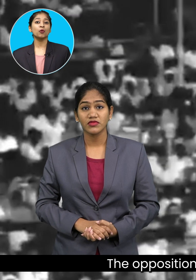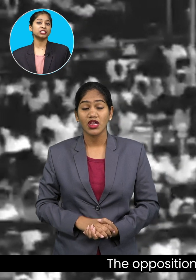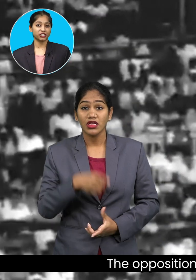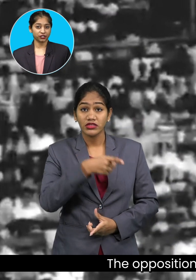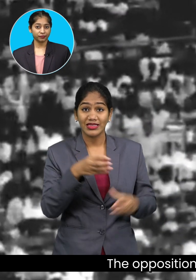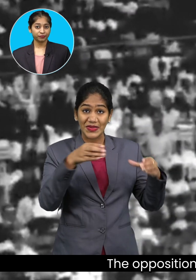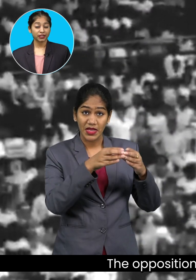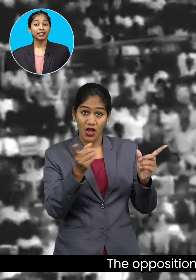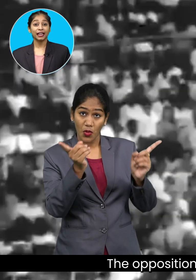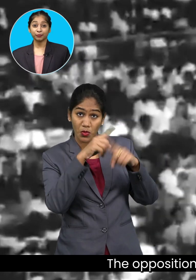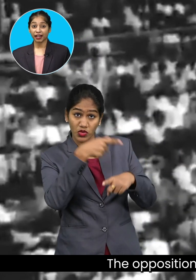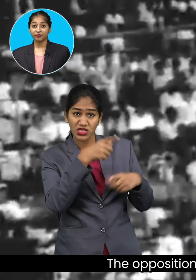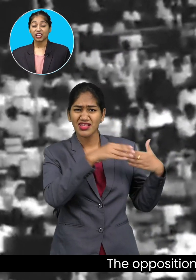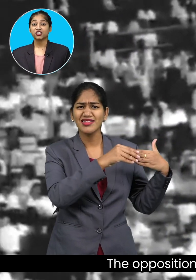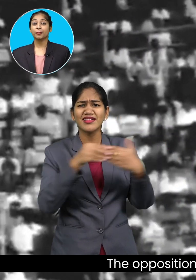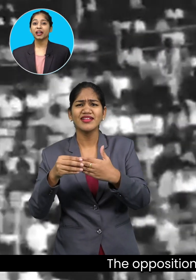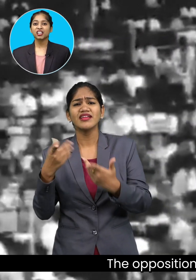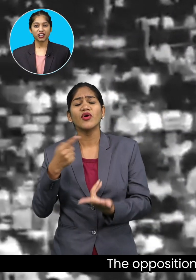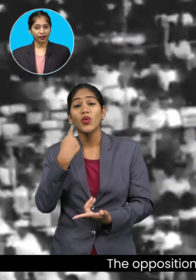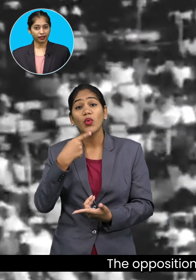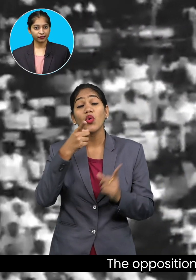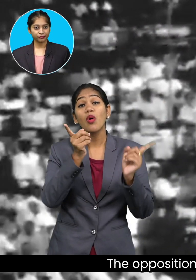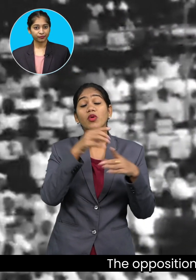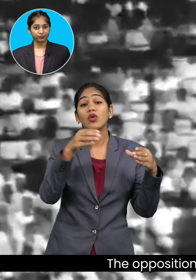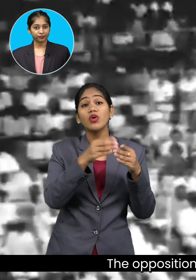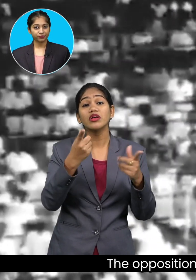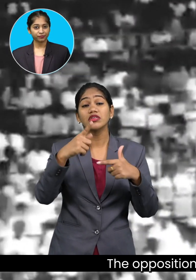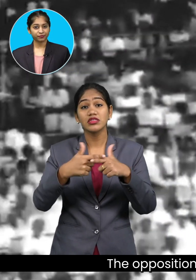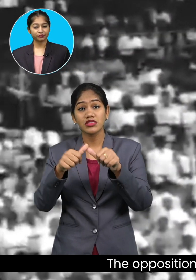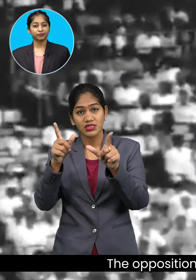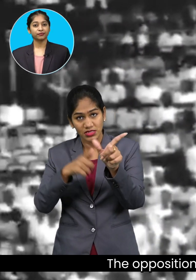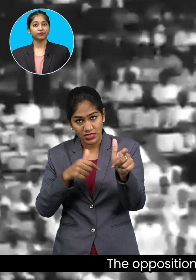The opposition, led by Jayaprakash Narayan,